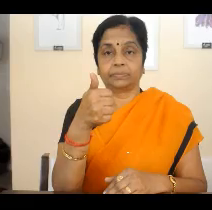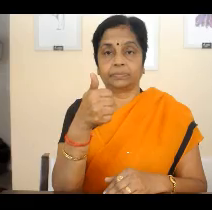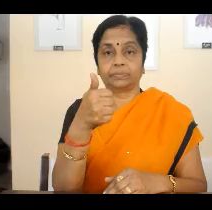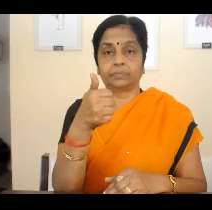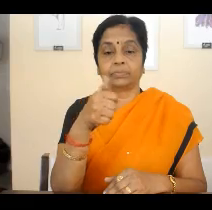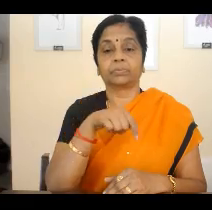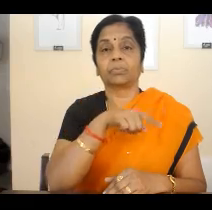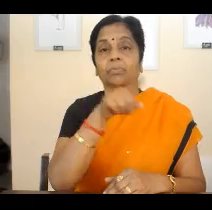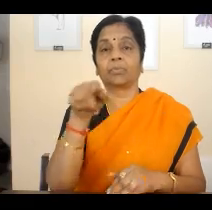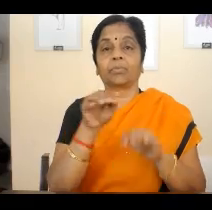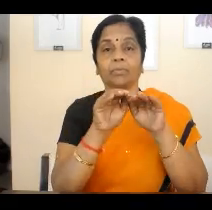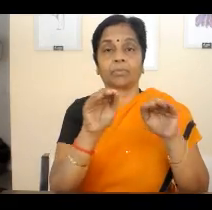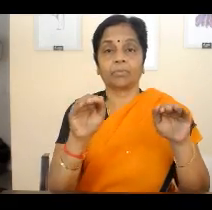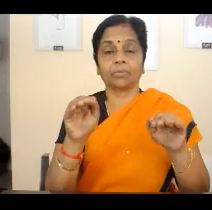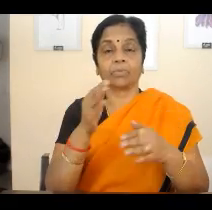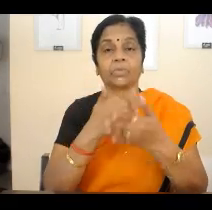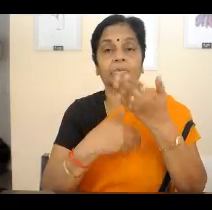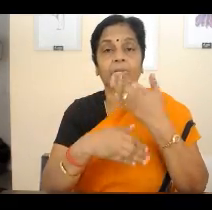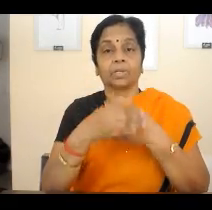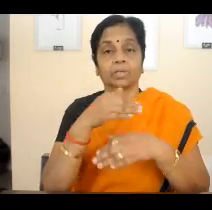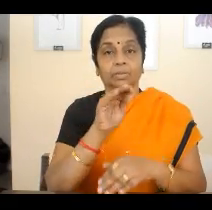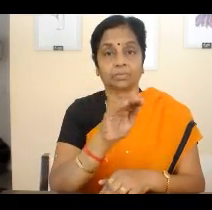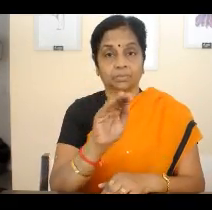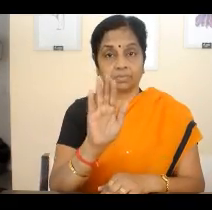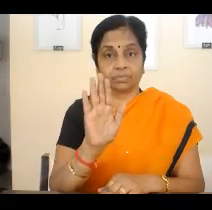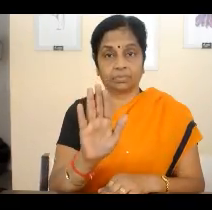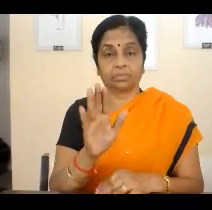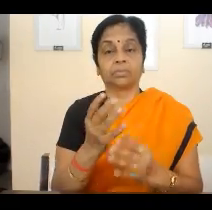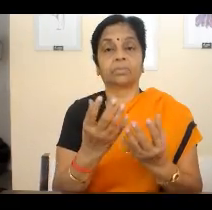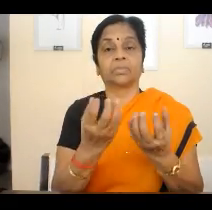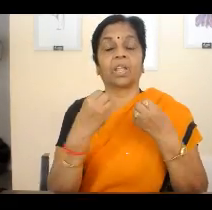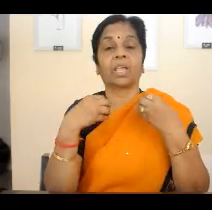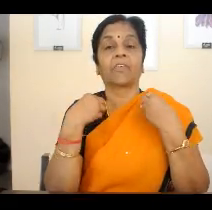All children with disabilities should get free education